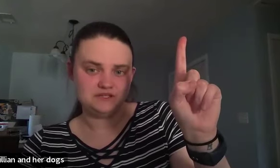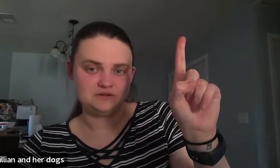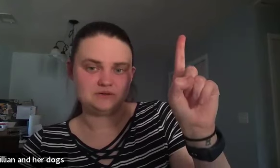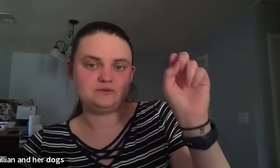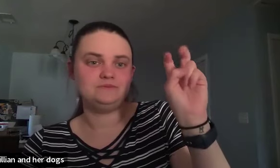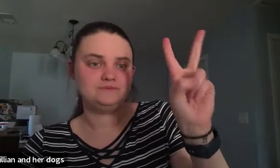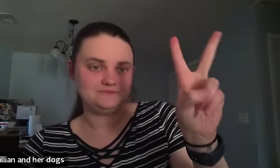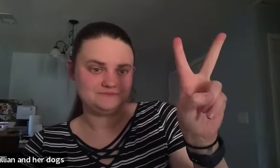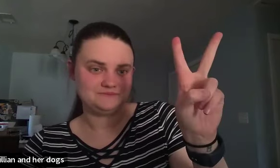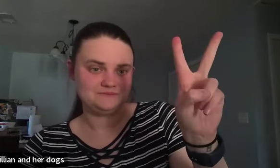2,